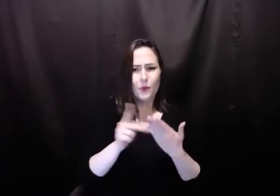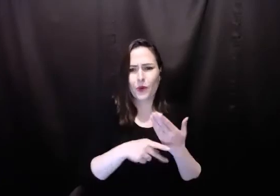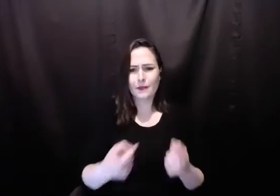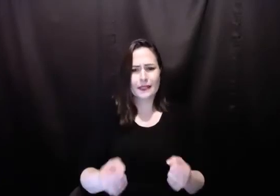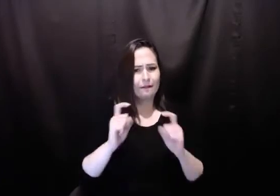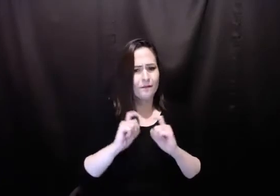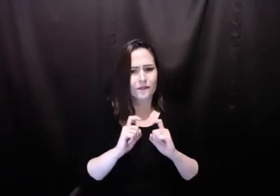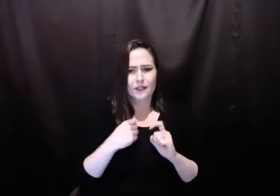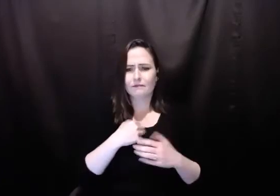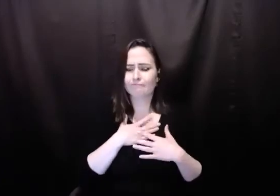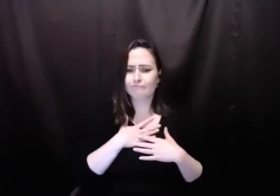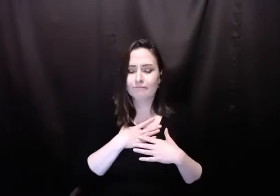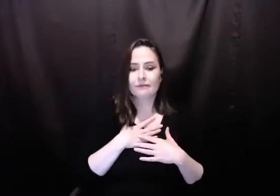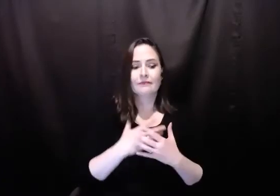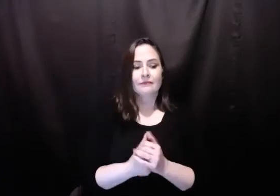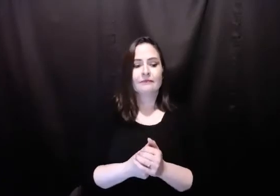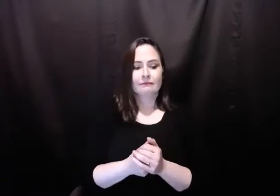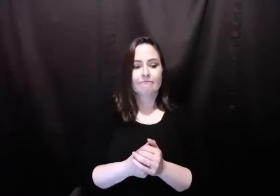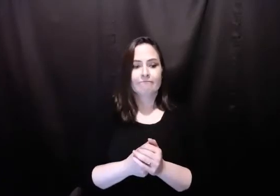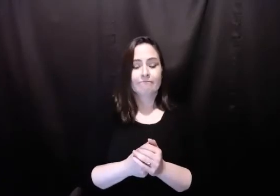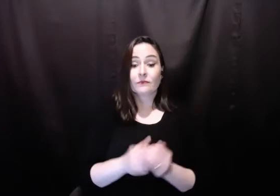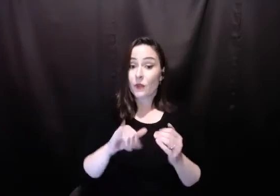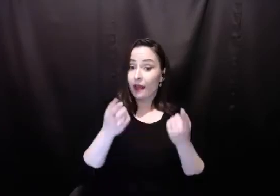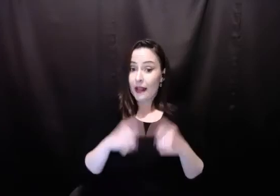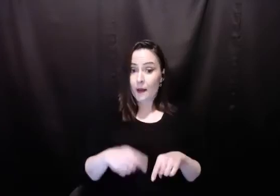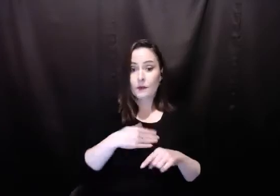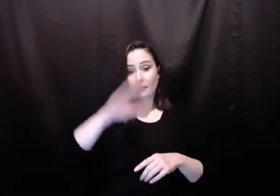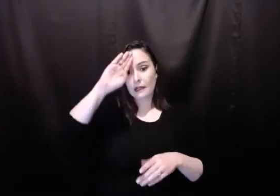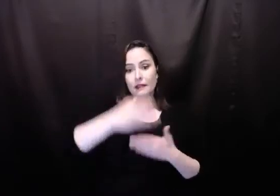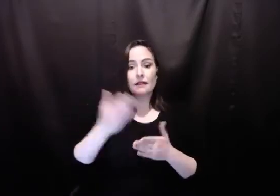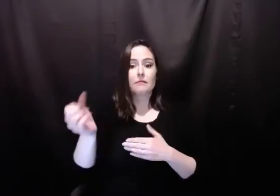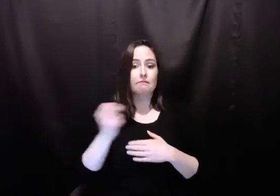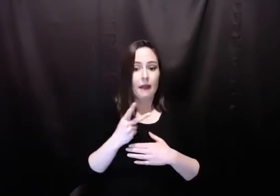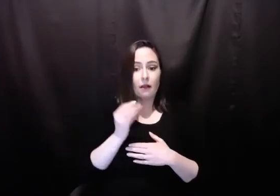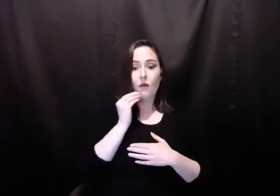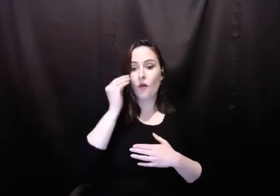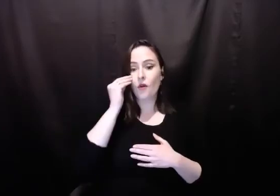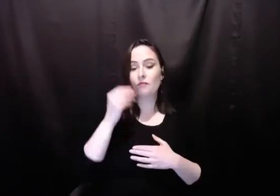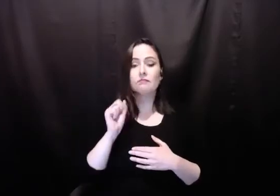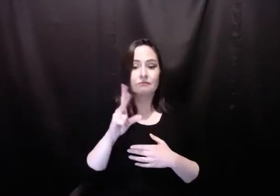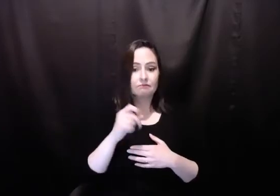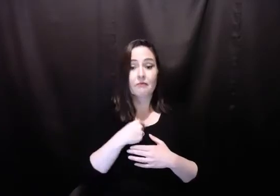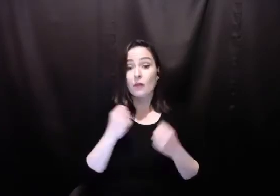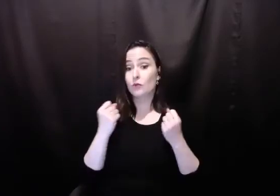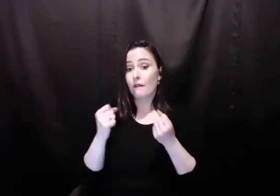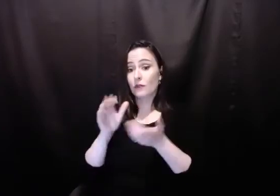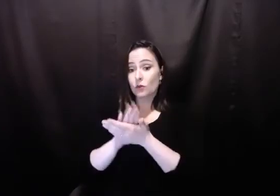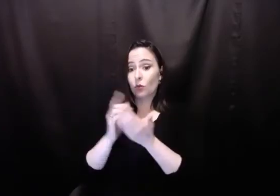driving to school one morning. I'm listening to these parents being interviewed on a radio show. Their kids had been to different